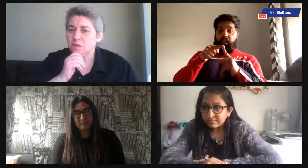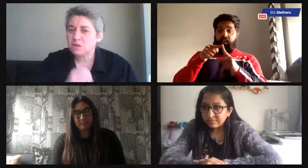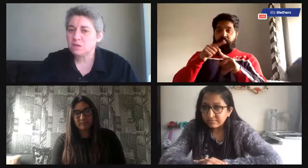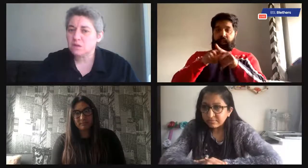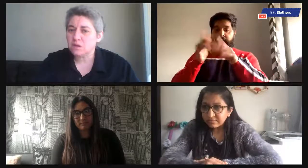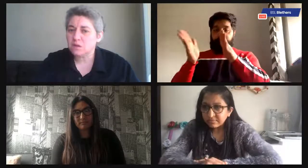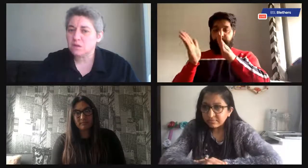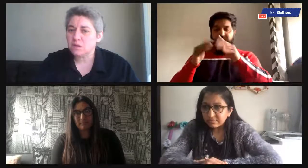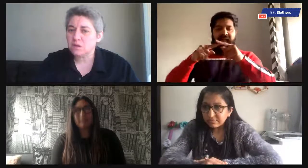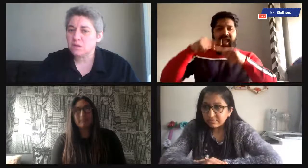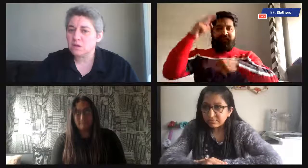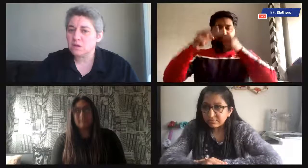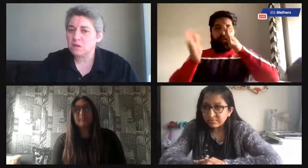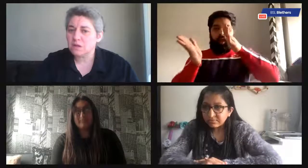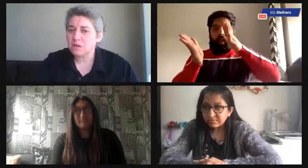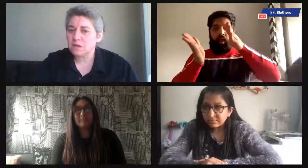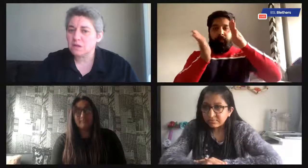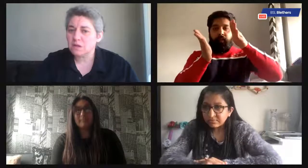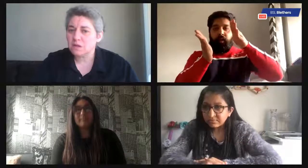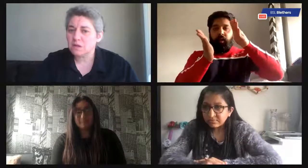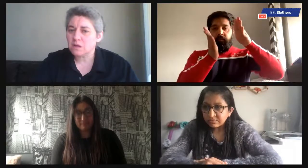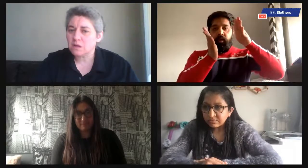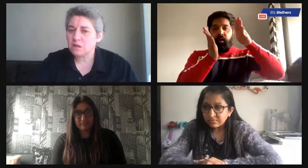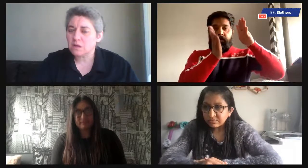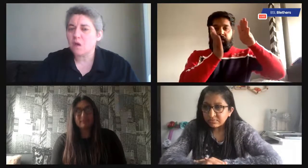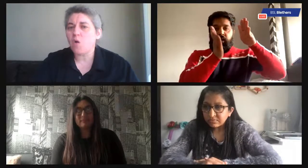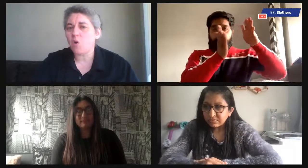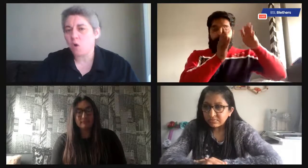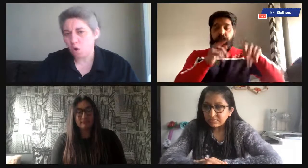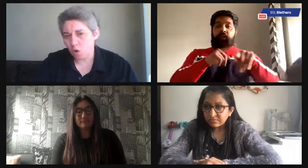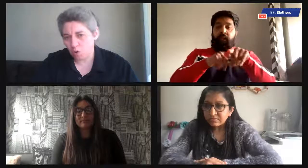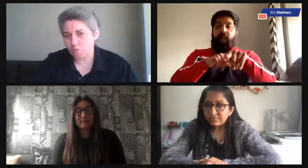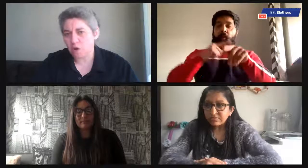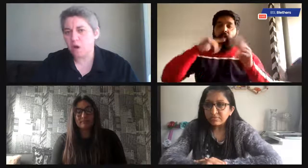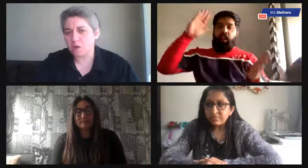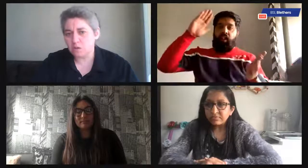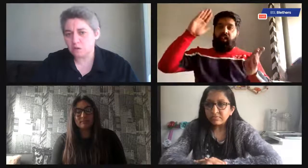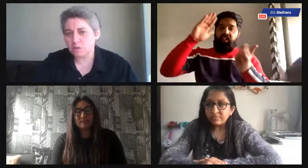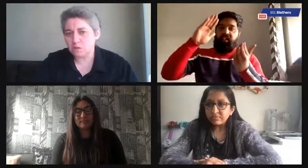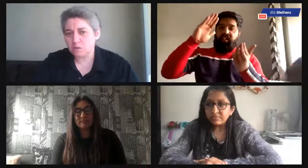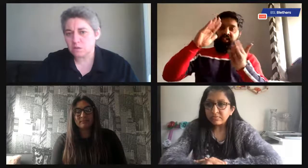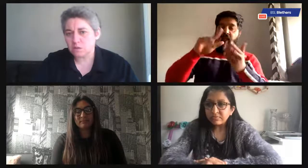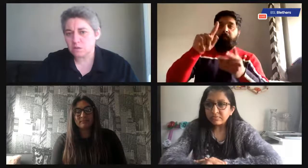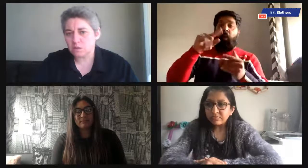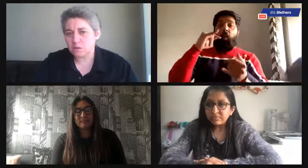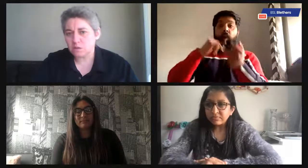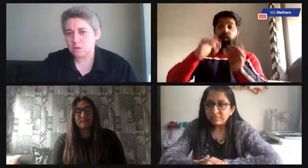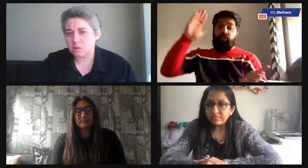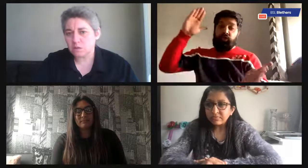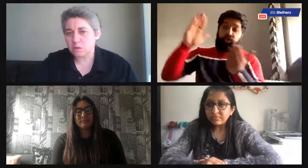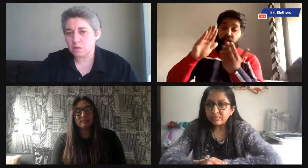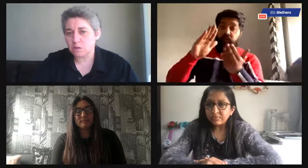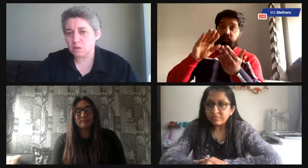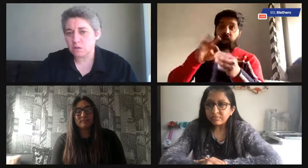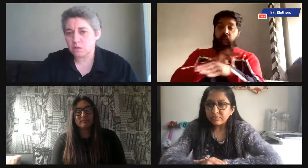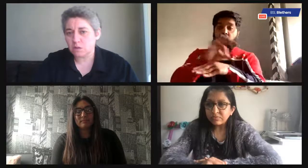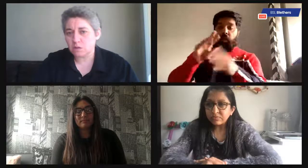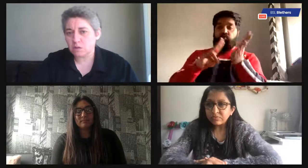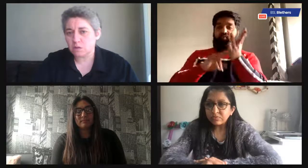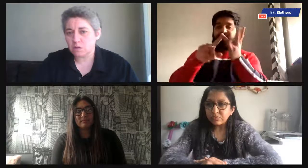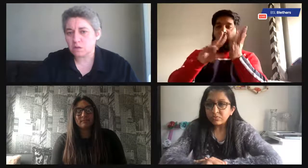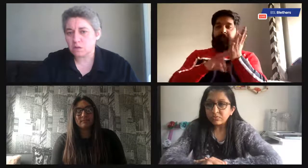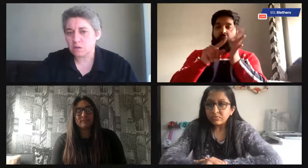To go back to your question, Afro, this from Tauseeb, he says what it tends to happen is the times start